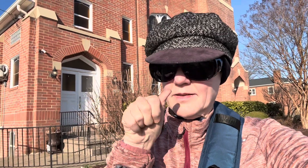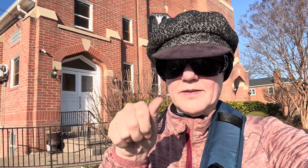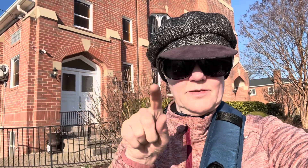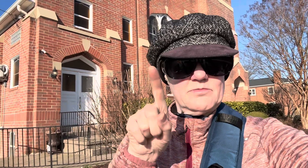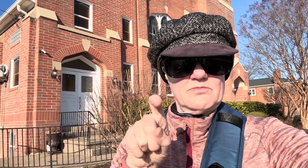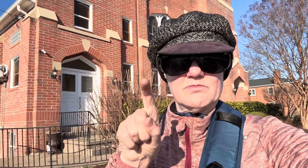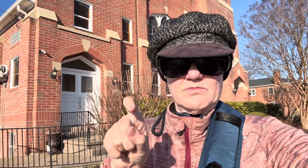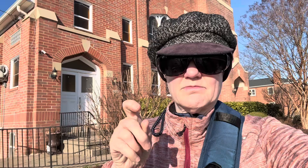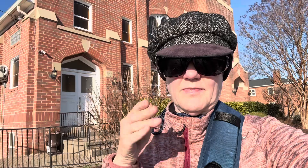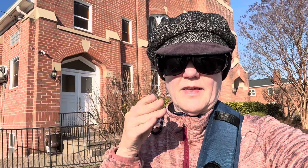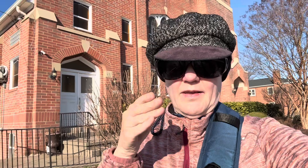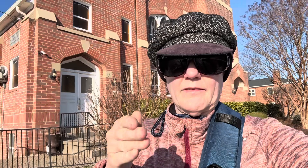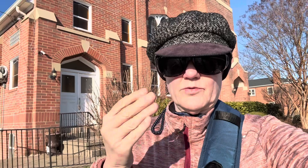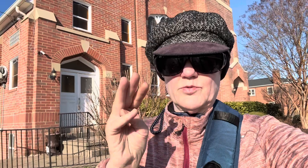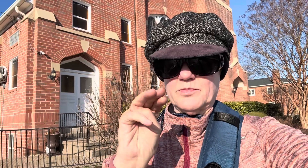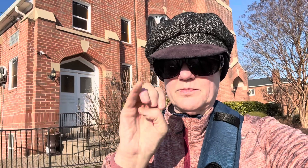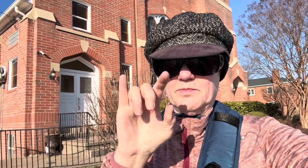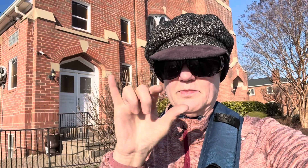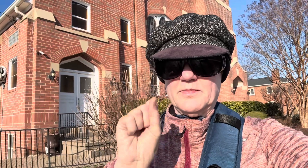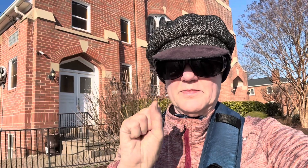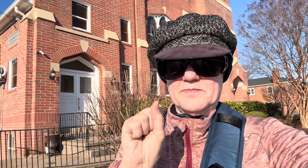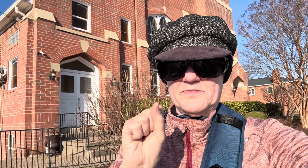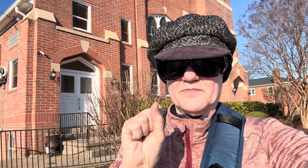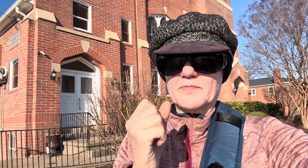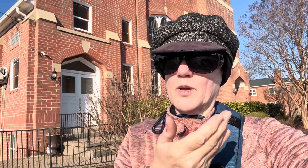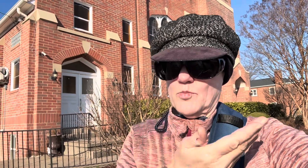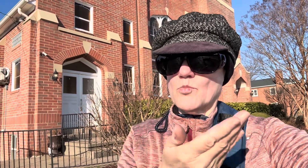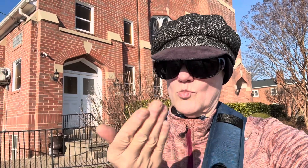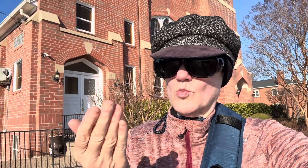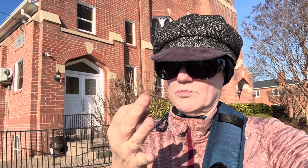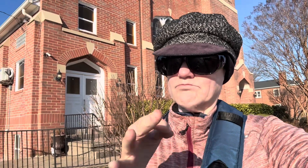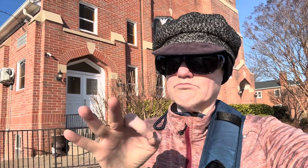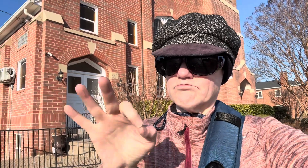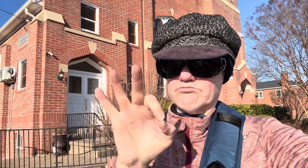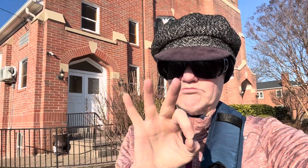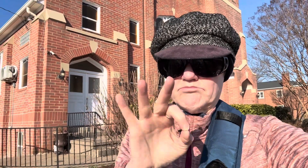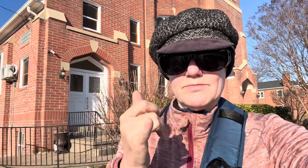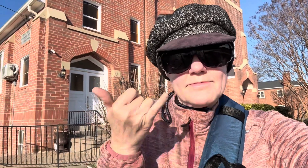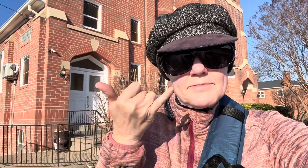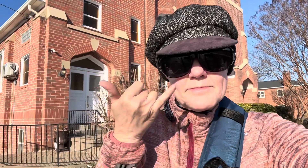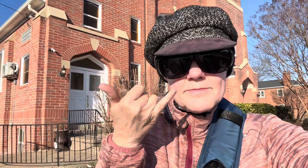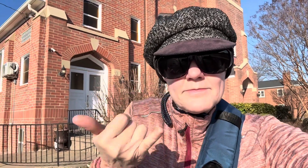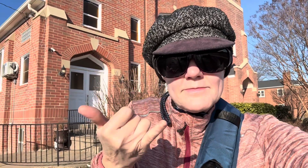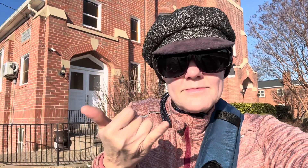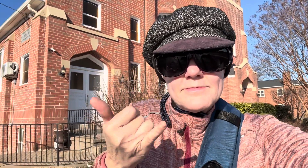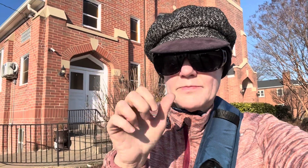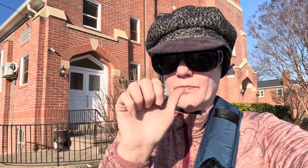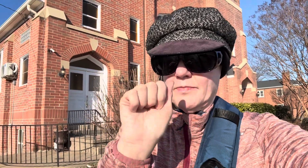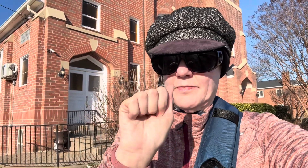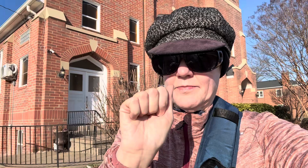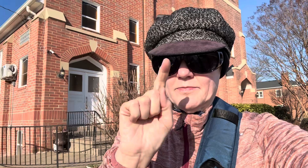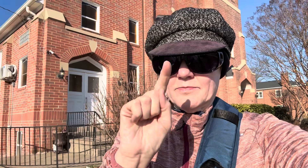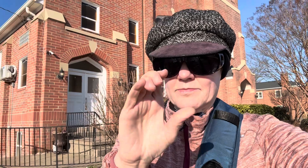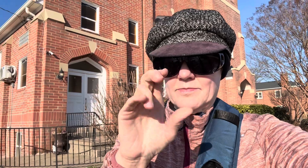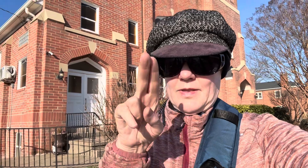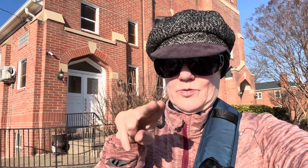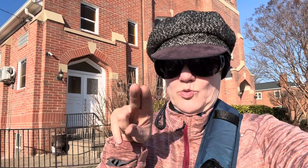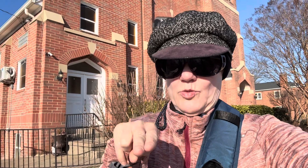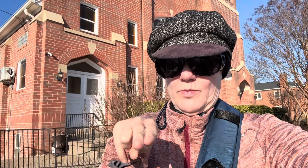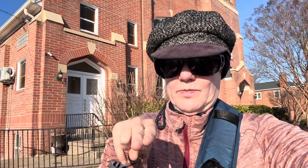lately. I do know his fasting blood sugar's in the morning, but that's why it's important to keep checking. Right